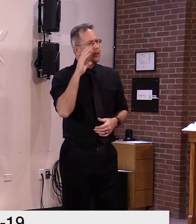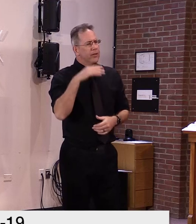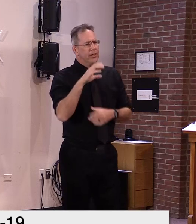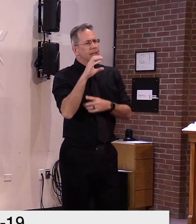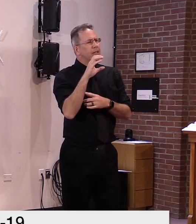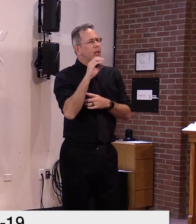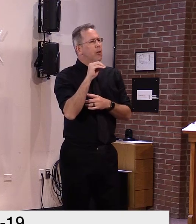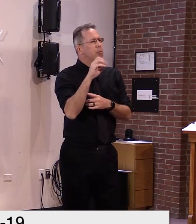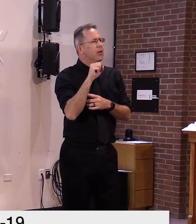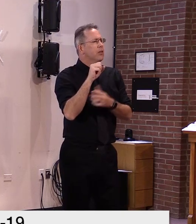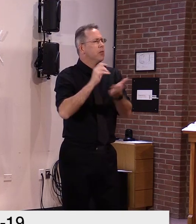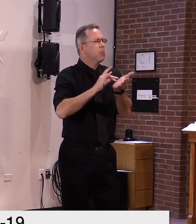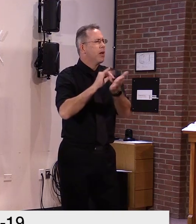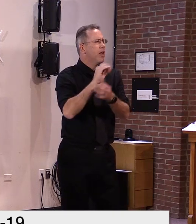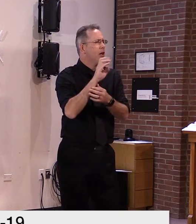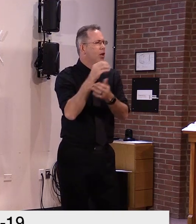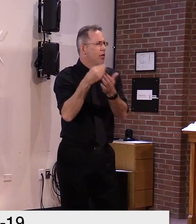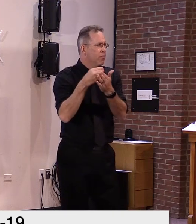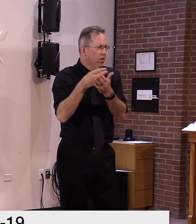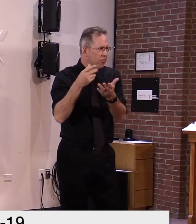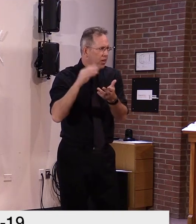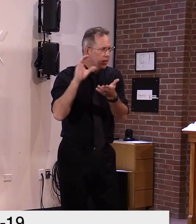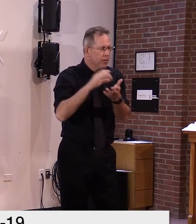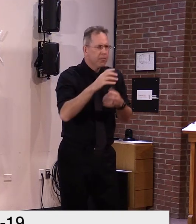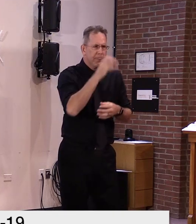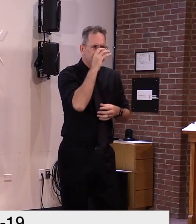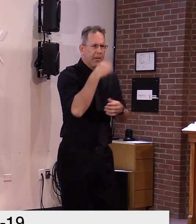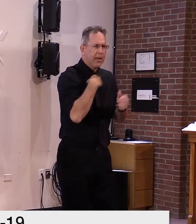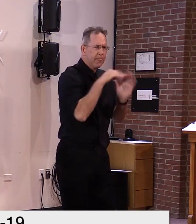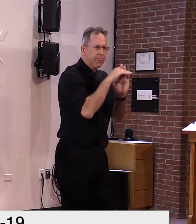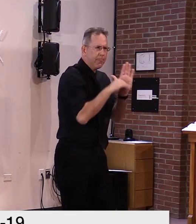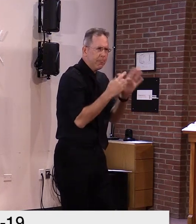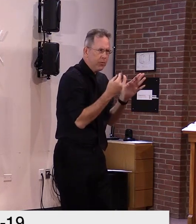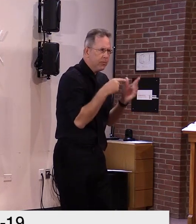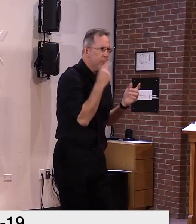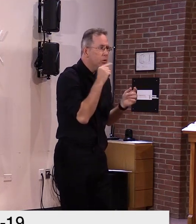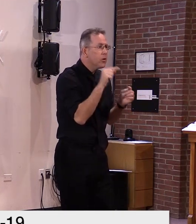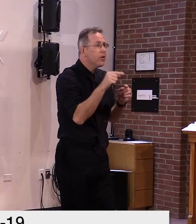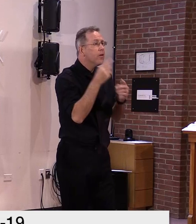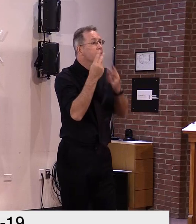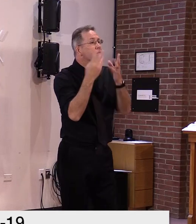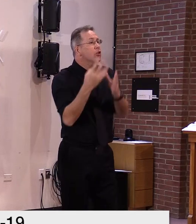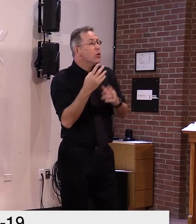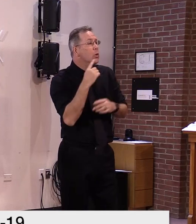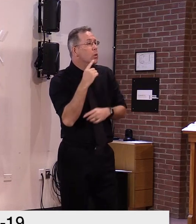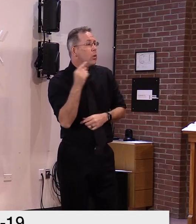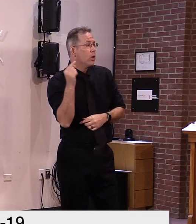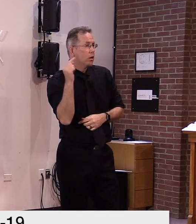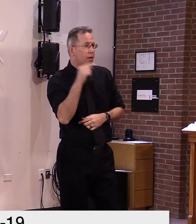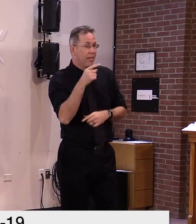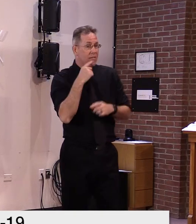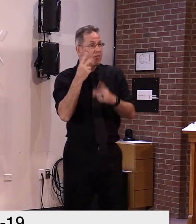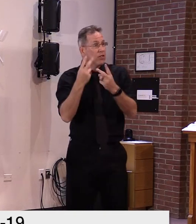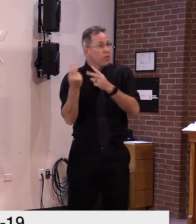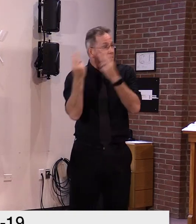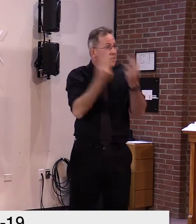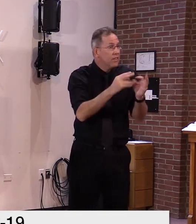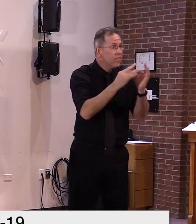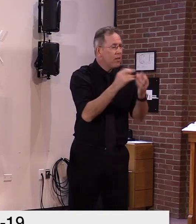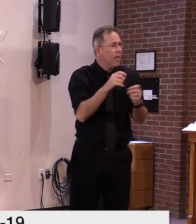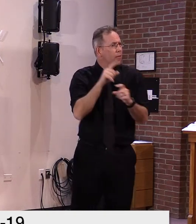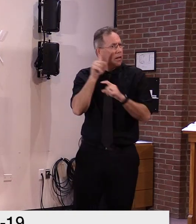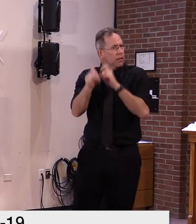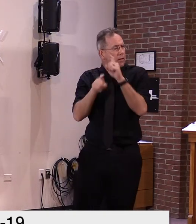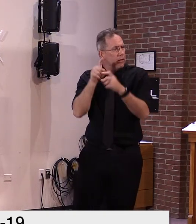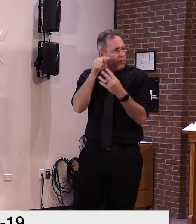any visit. Those include visitor screening, physical distancing, mask wearing, hand hygiene, cleaning